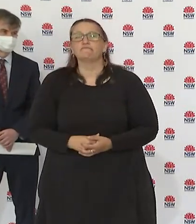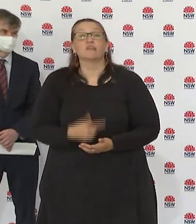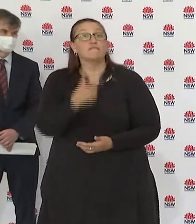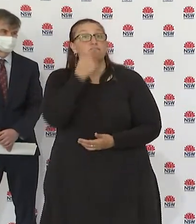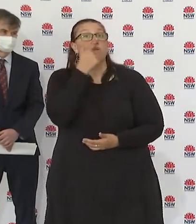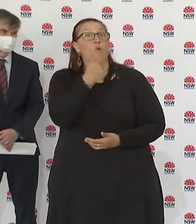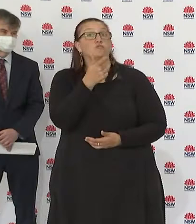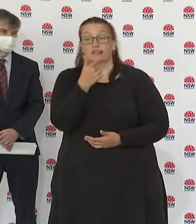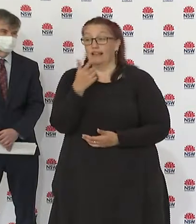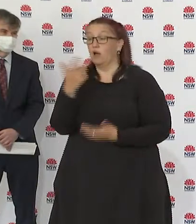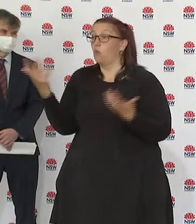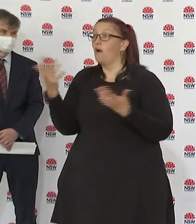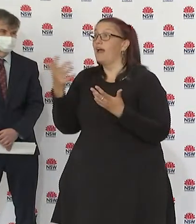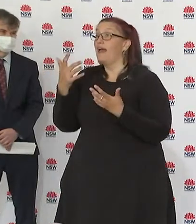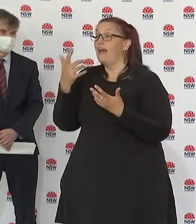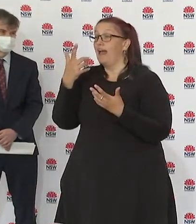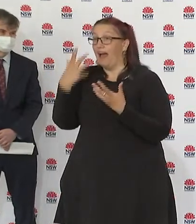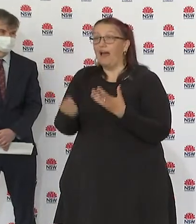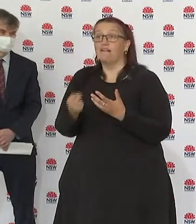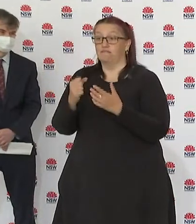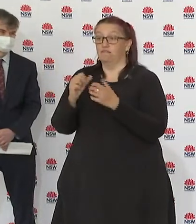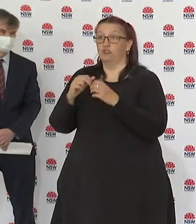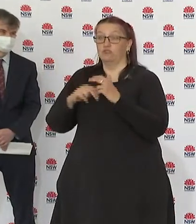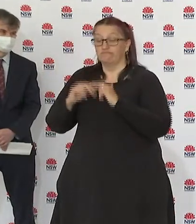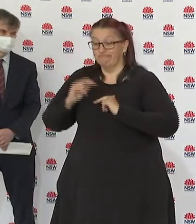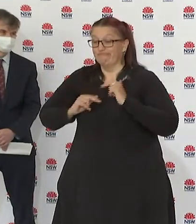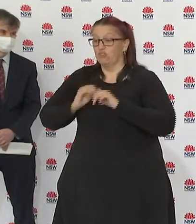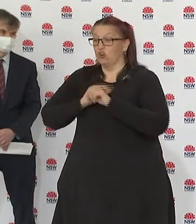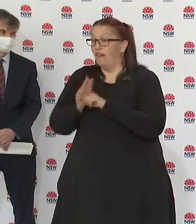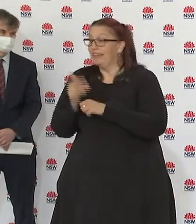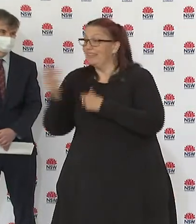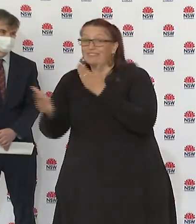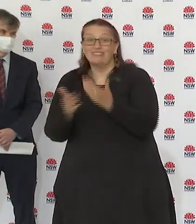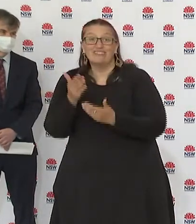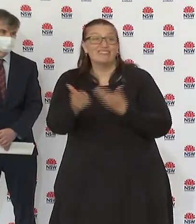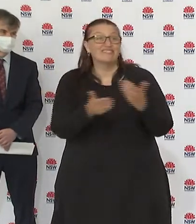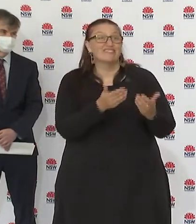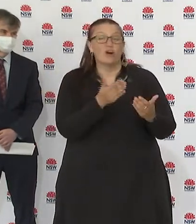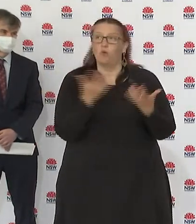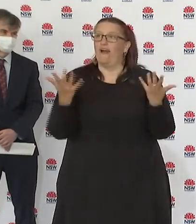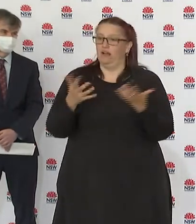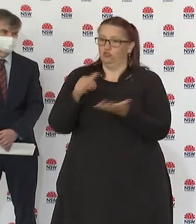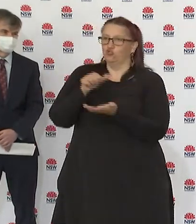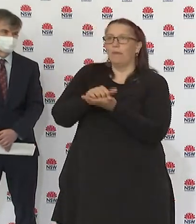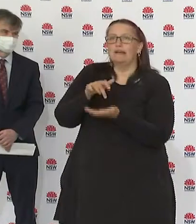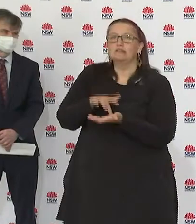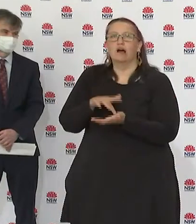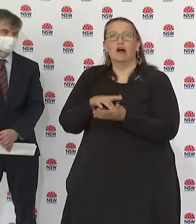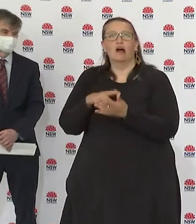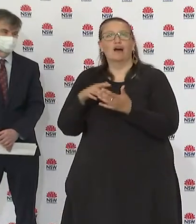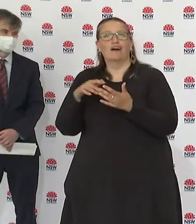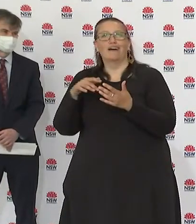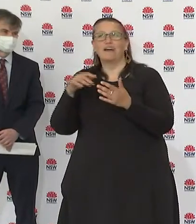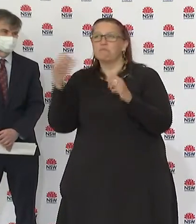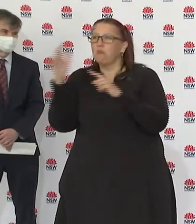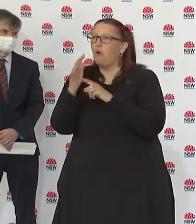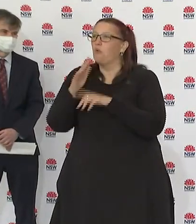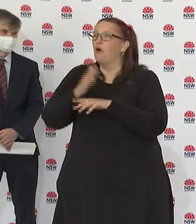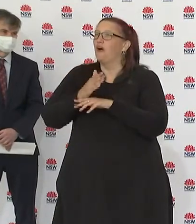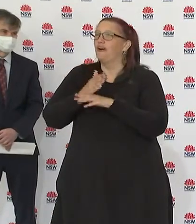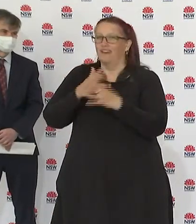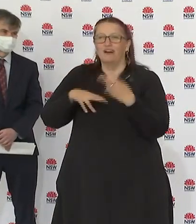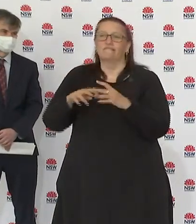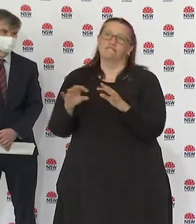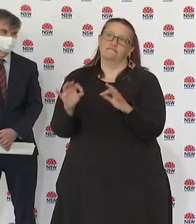infectious in the community are far less difficult to deal with than they were some time ago, because where they are infectious, there has